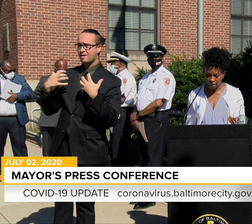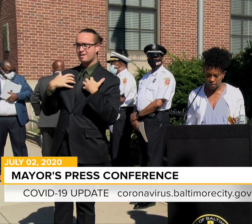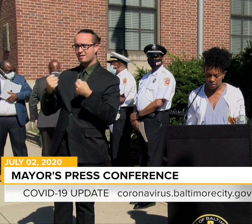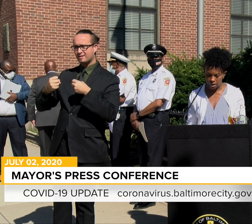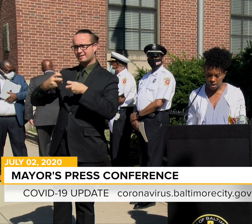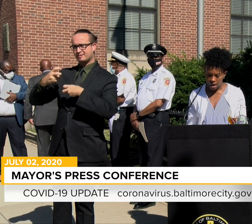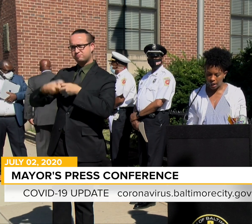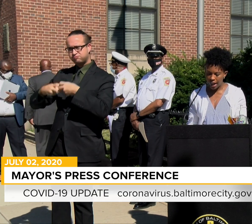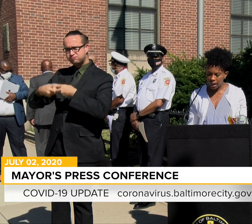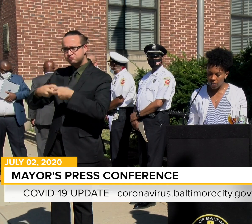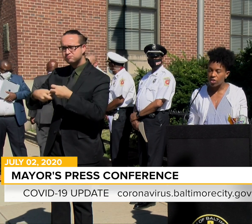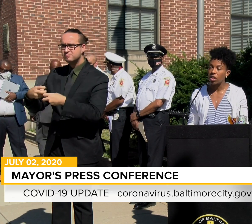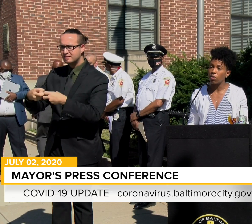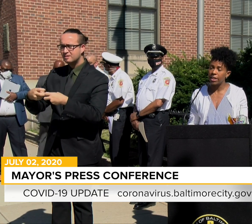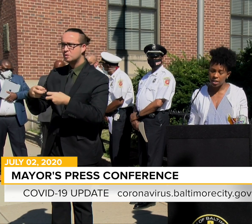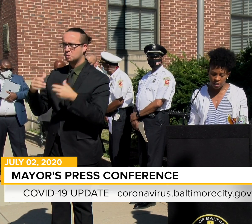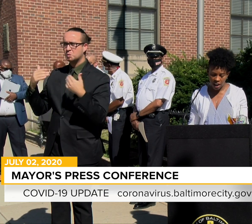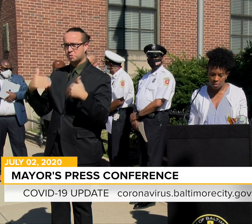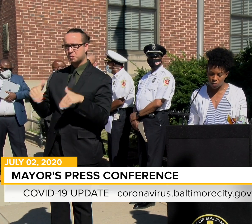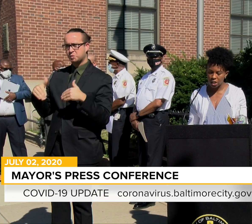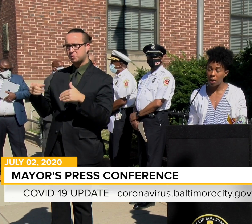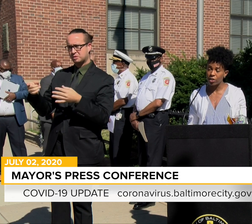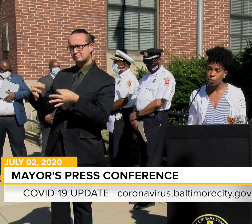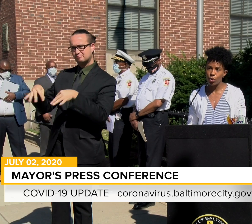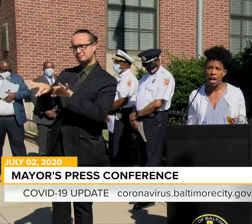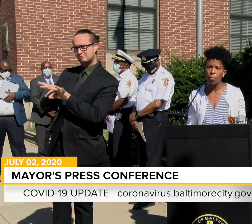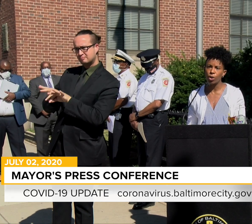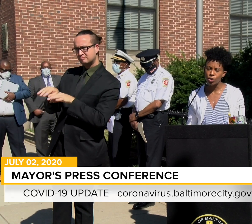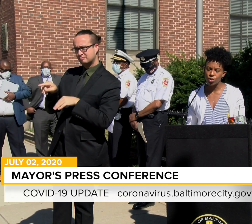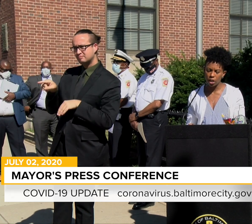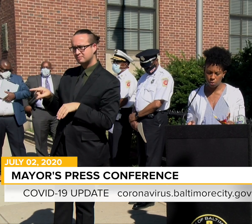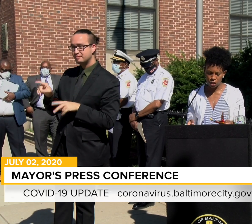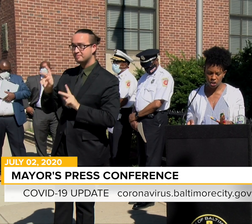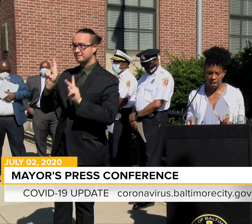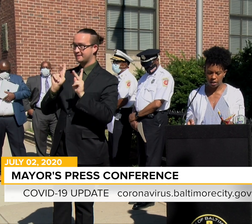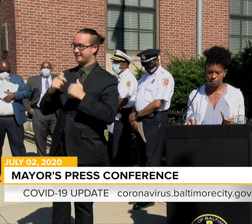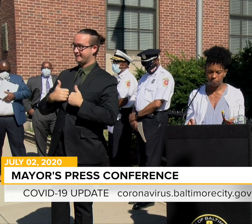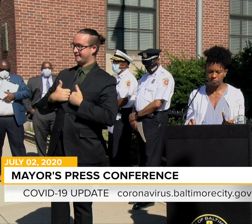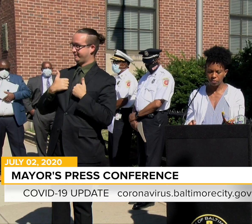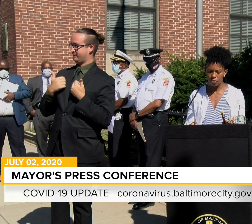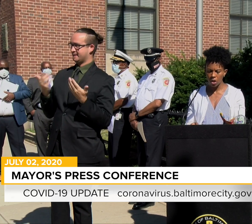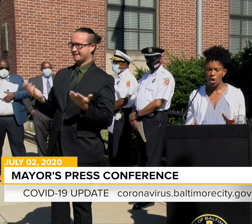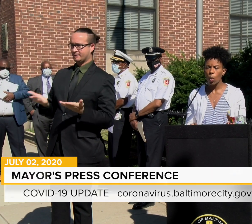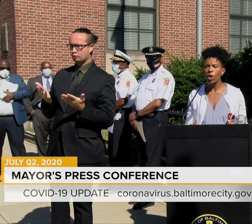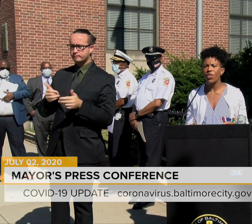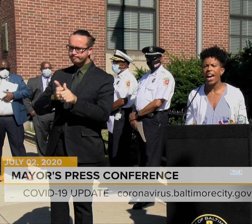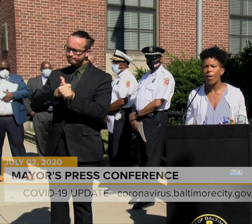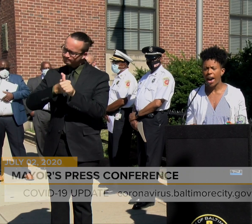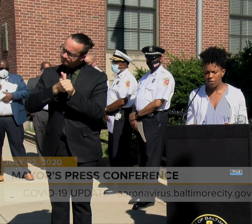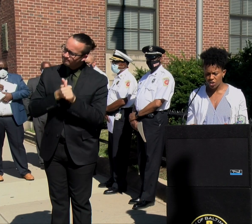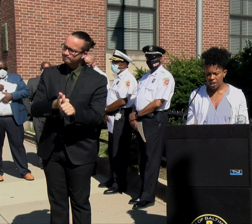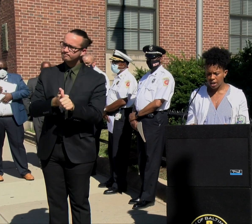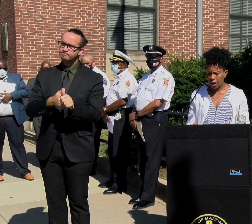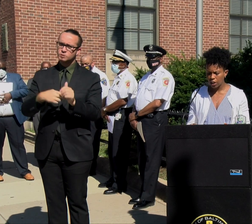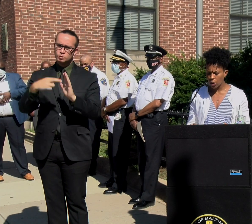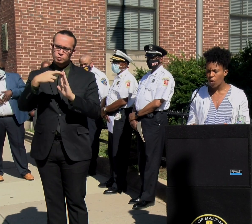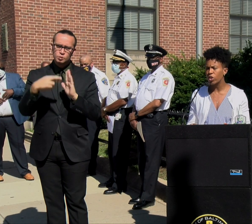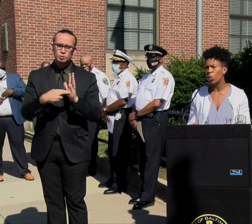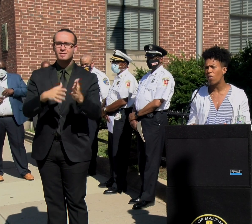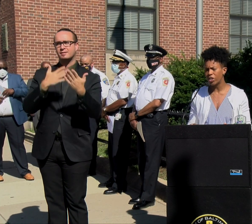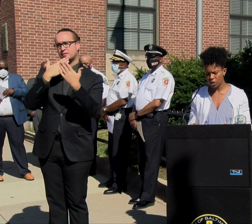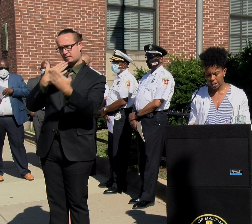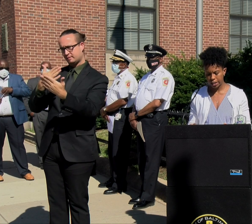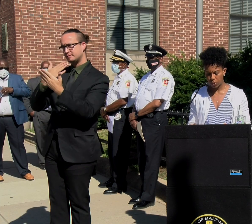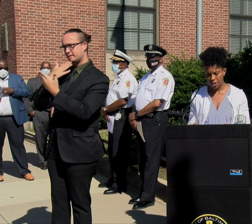essential reasons. A lot of our city residents have been responsible, and I personally appreciate it. We are now averaging a little